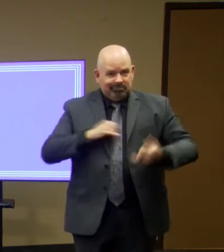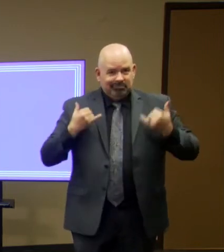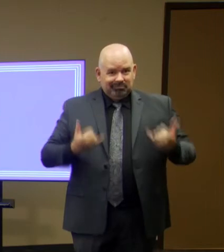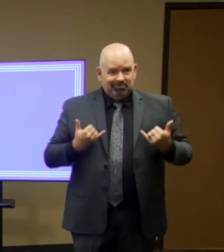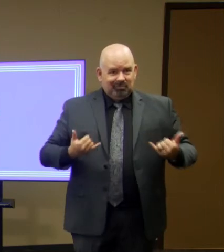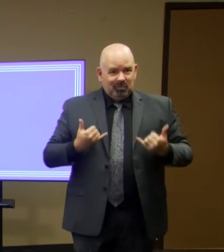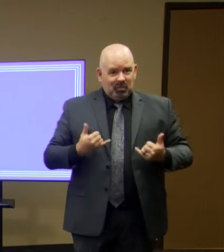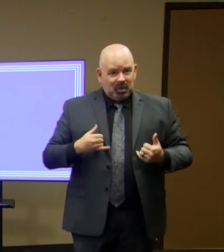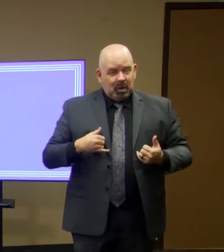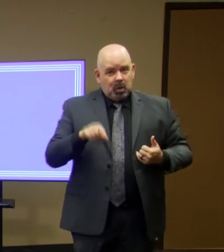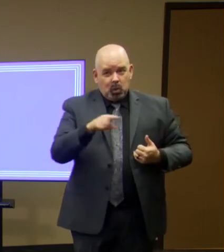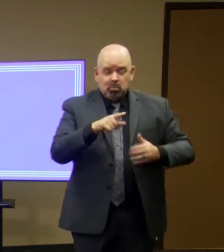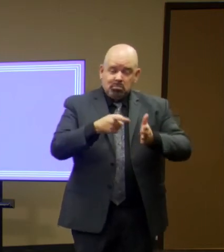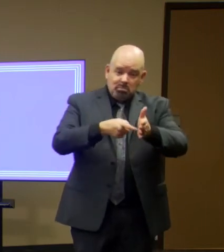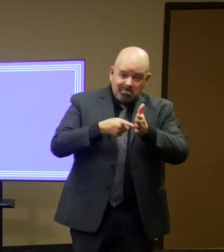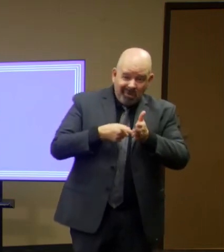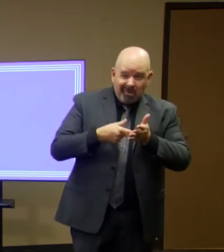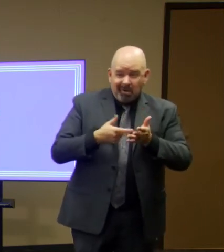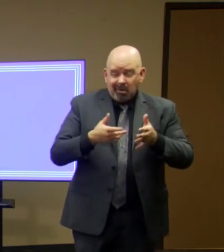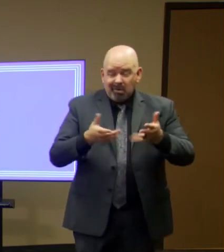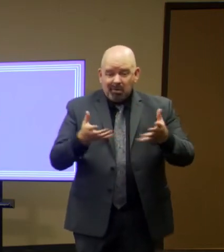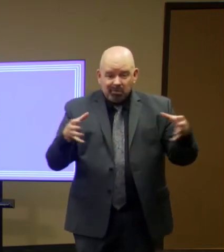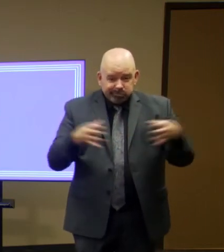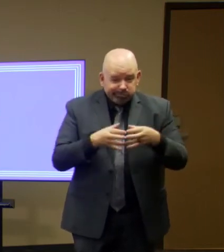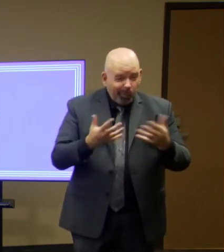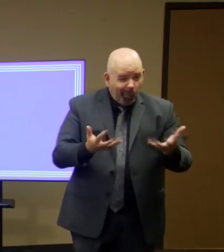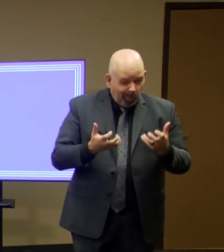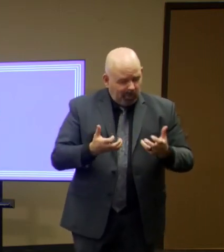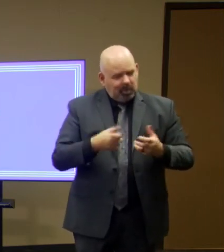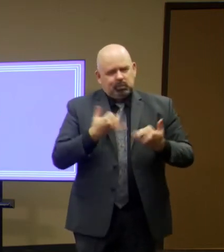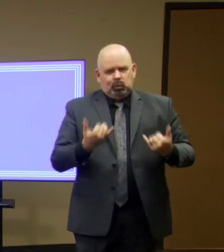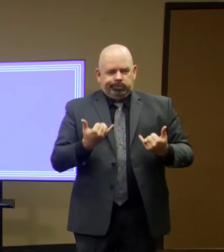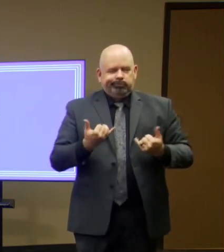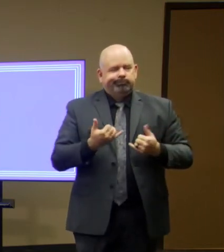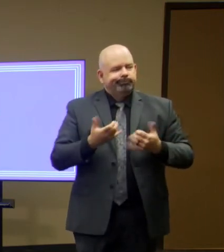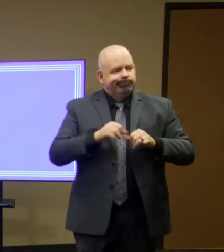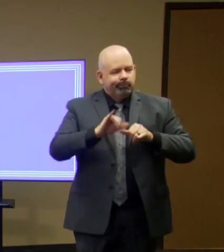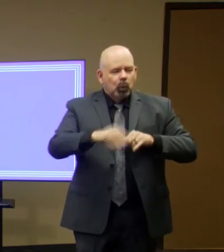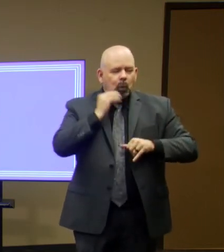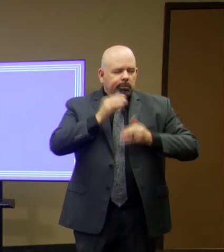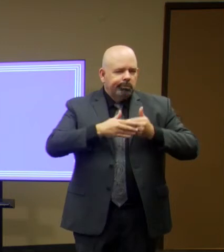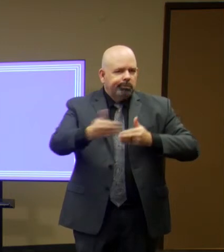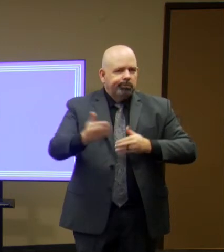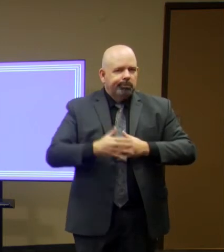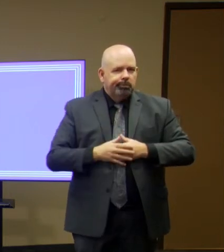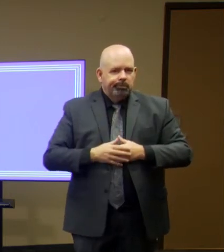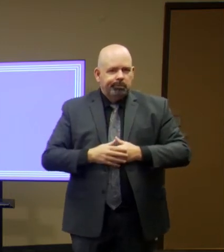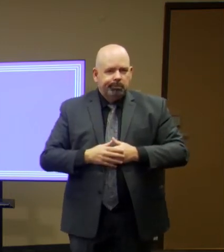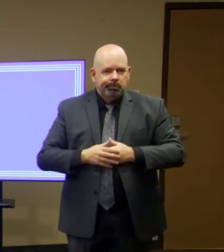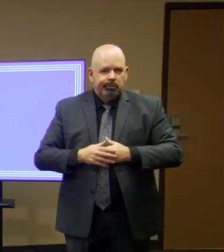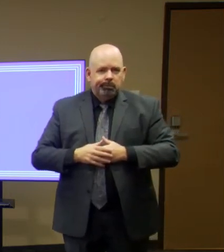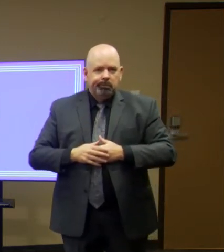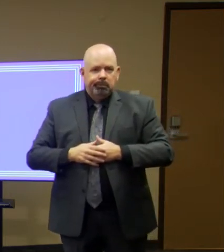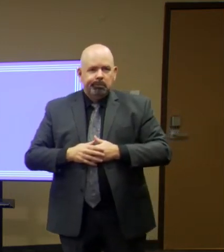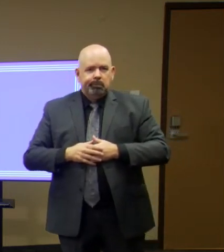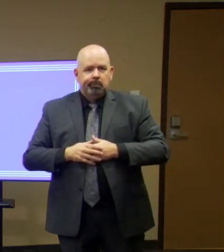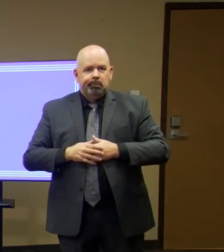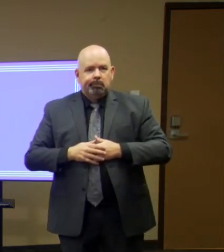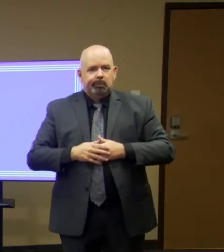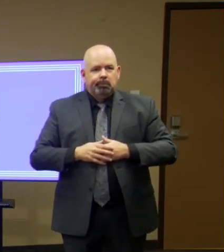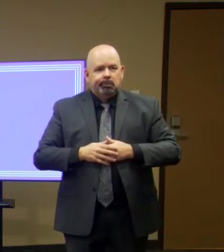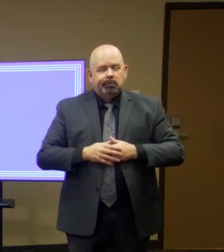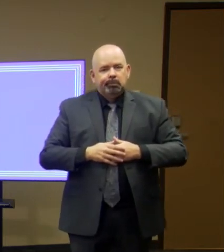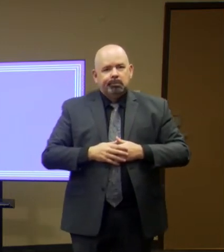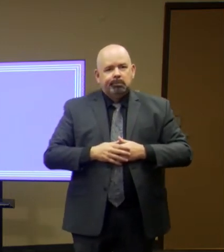to Dr. Wong, I want to remind y'all, we're, what are we now, 12, 13 days in to open